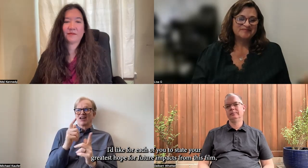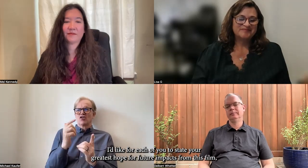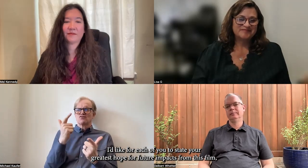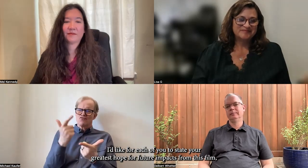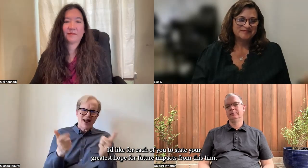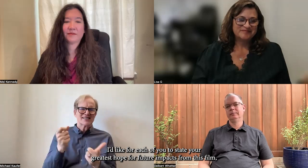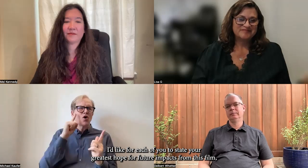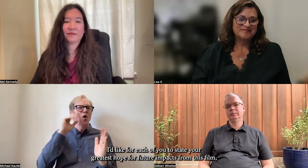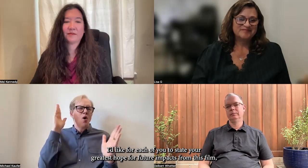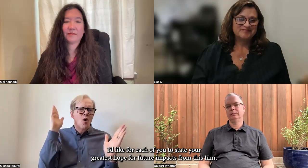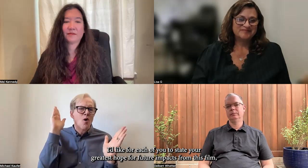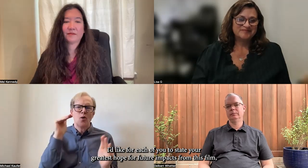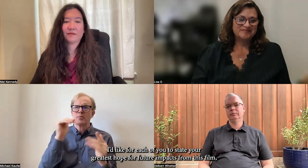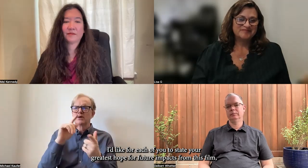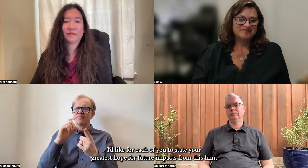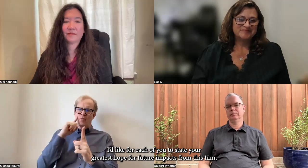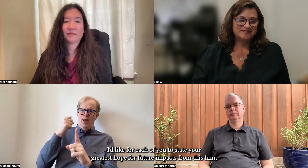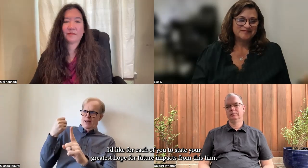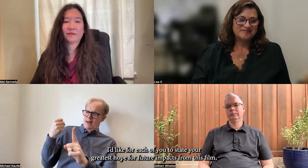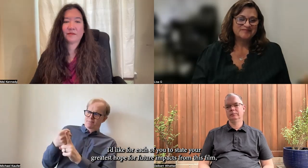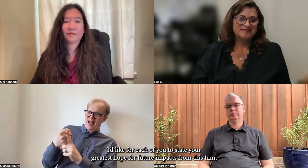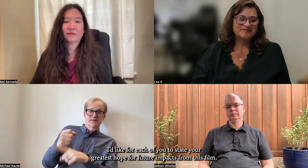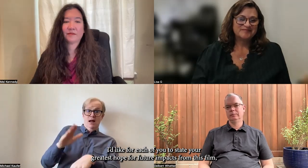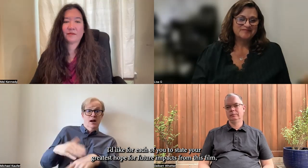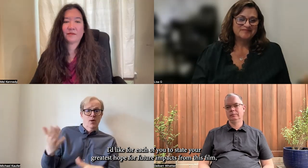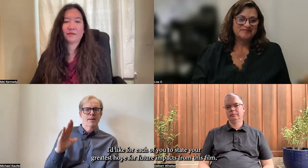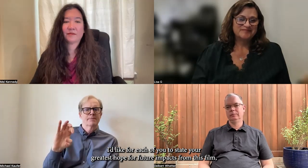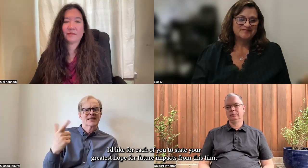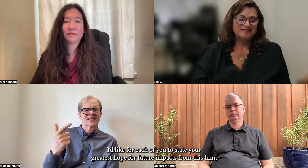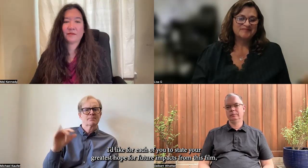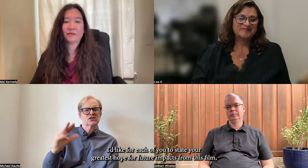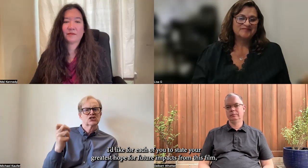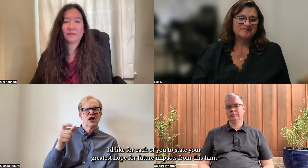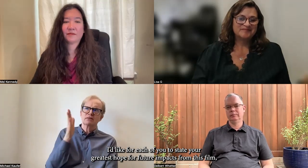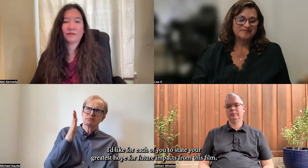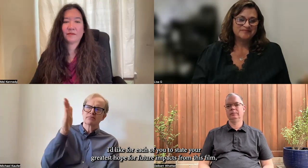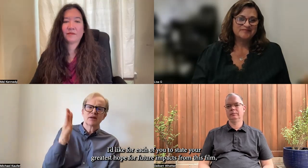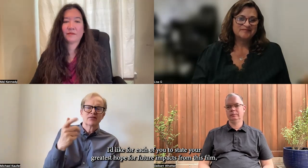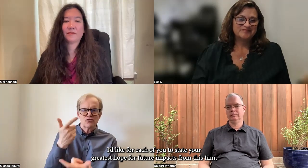your greatest hope for future impacts from this film.